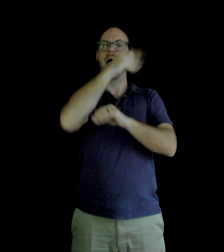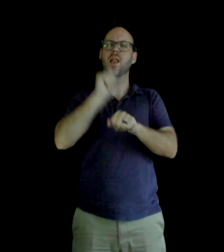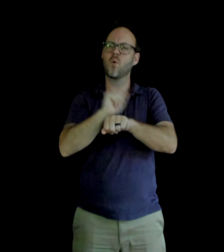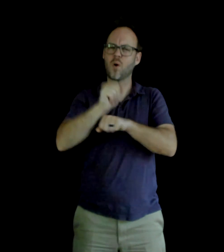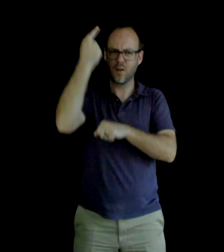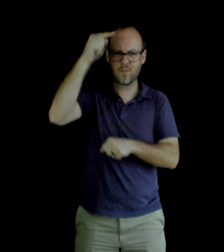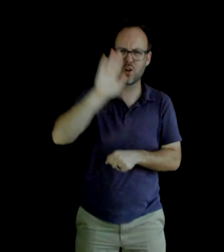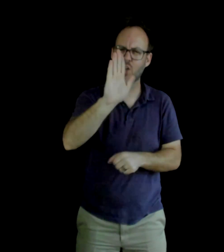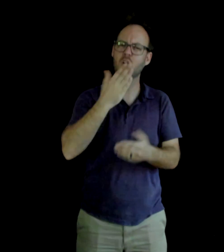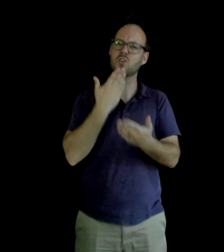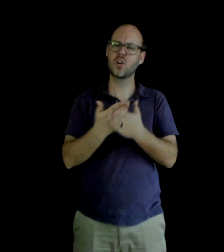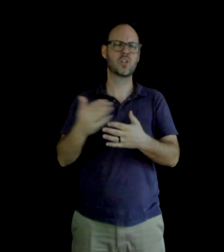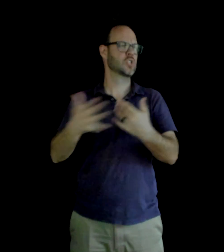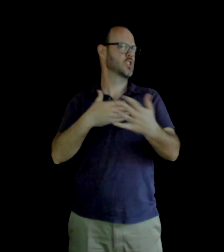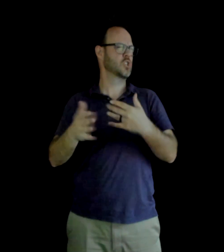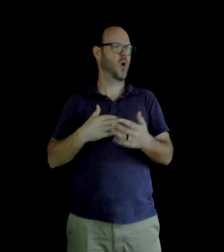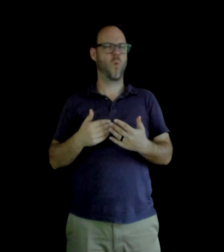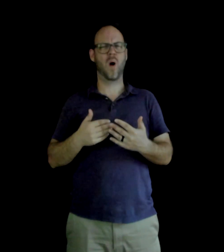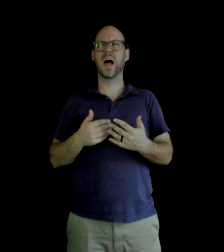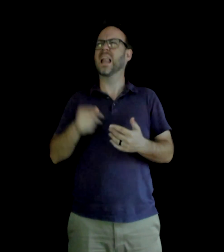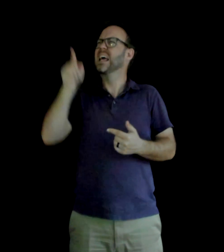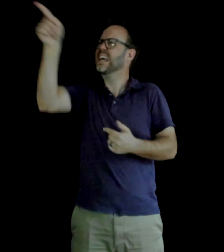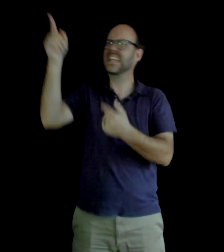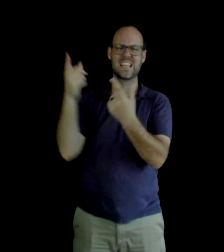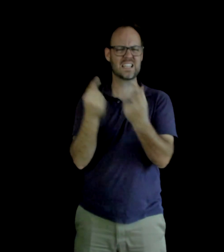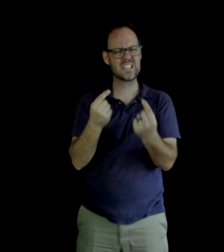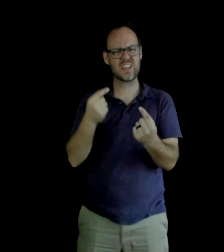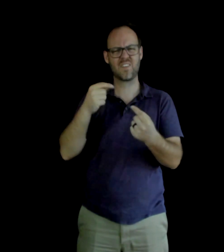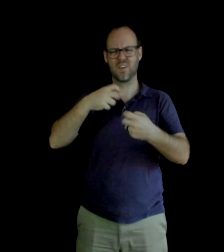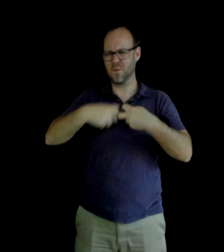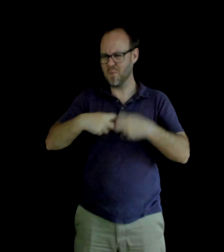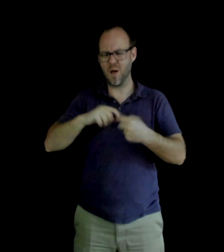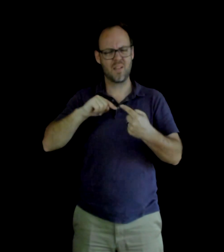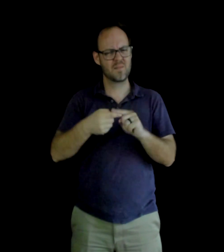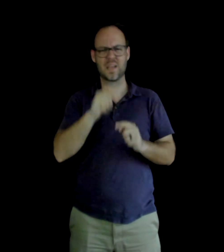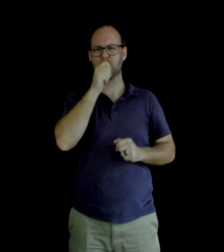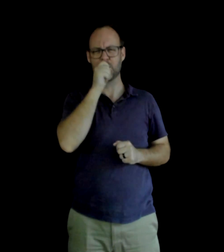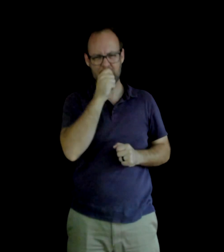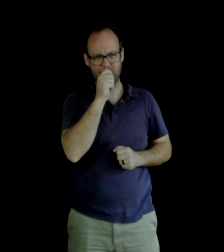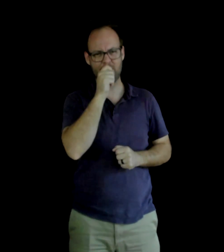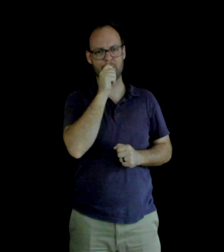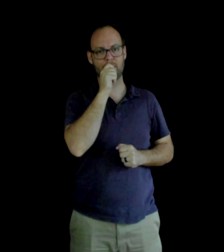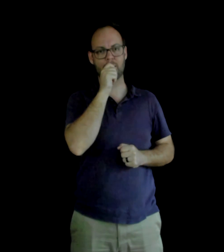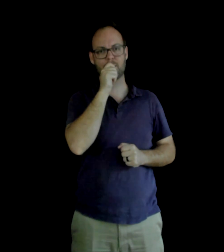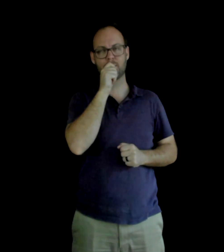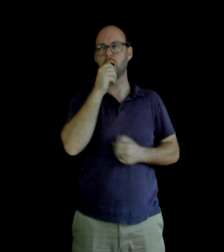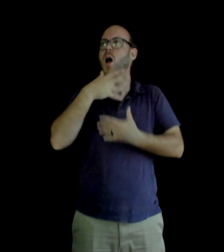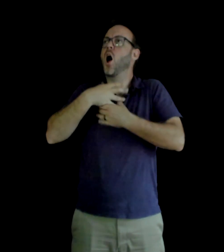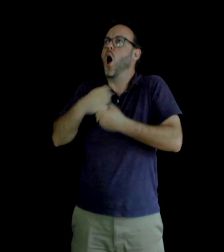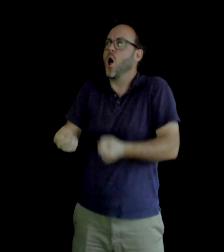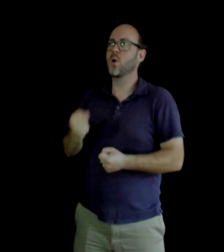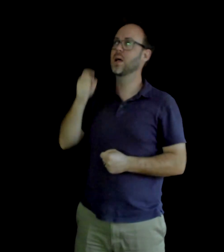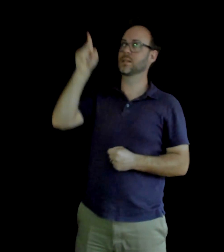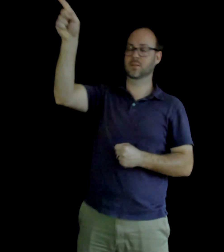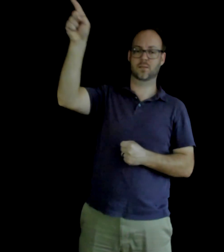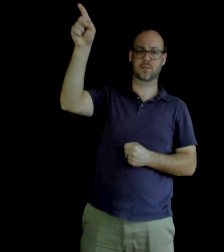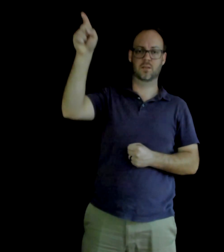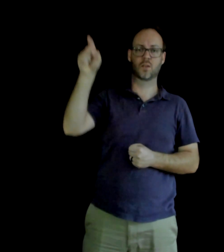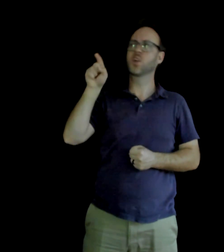at work for your good. So whatever he's doing through the problem, pain, or suffering, you can trust him.